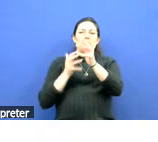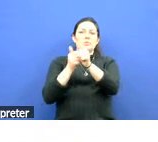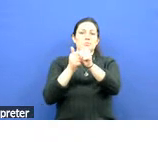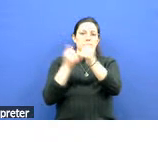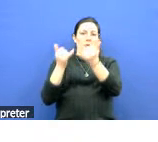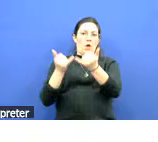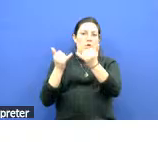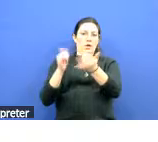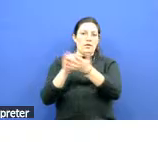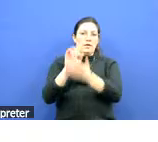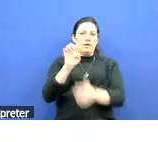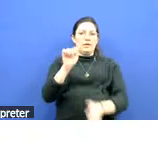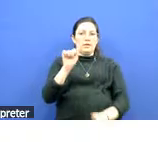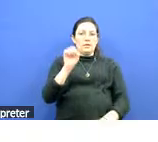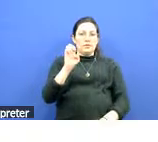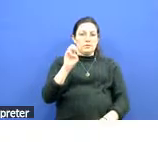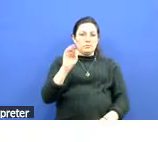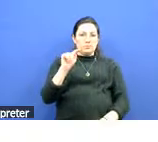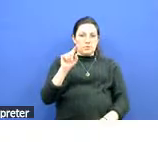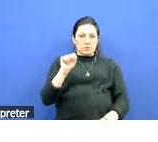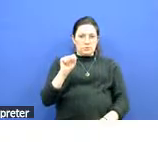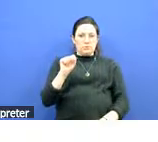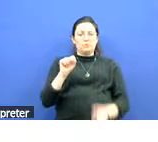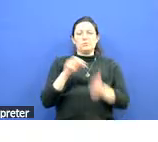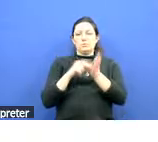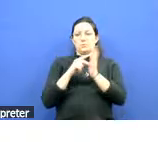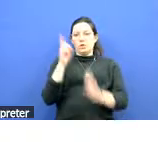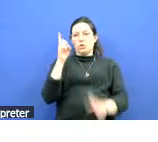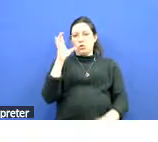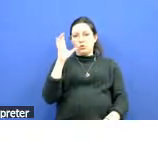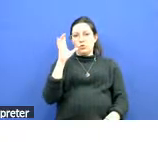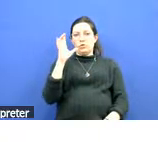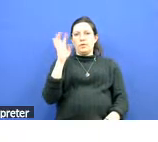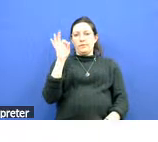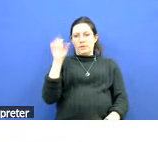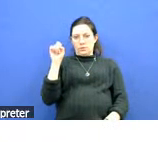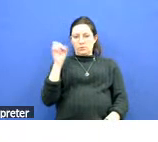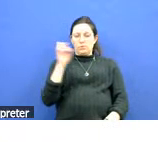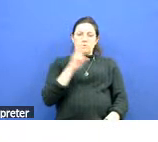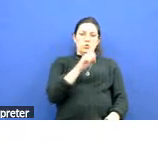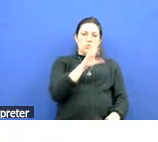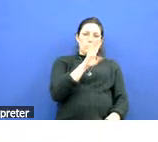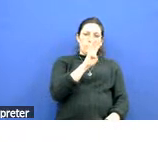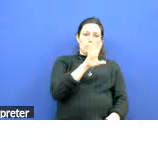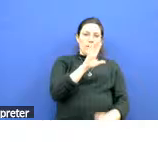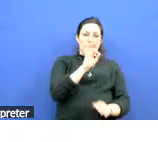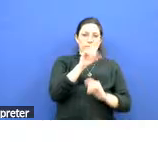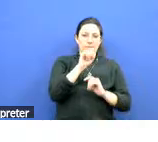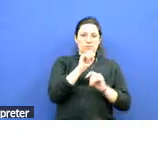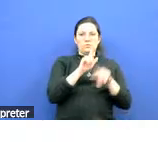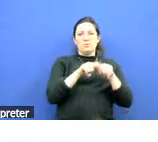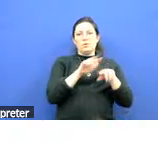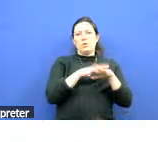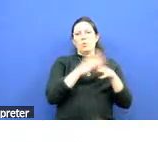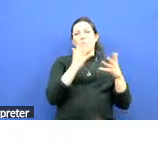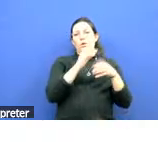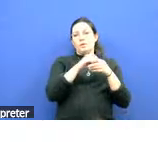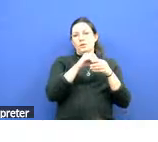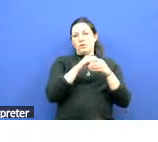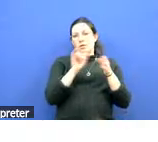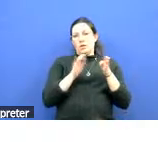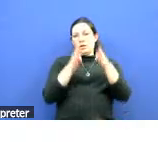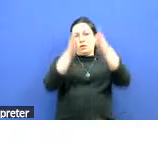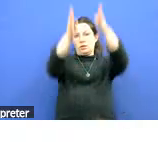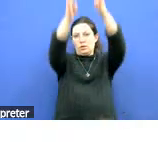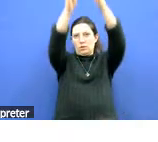the easement. When I say modernize, get it to that 100-foot or 125-foot, depending on what we have going on in there. And then finally, on the